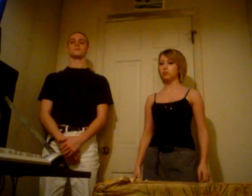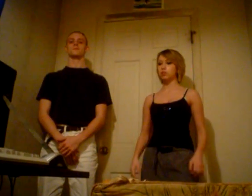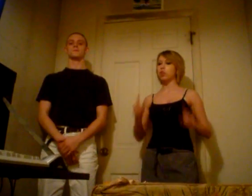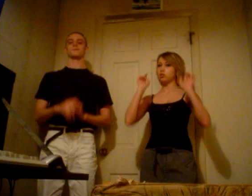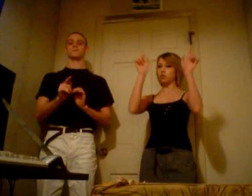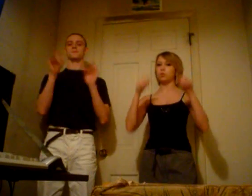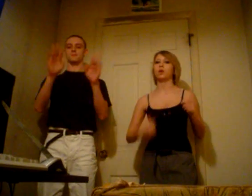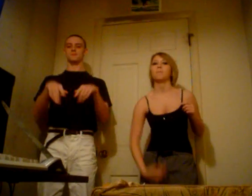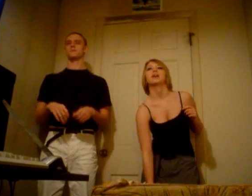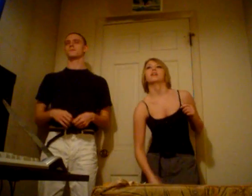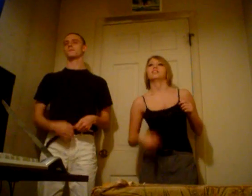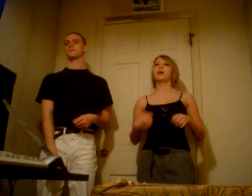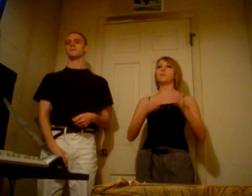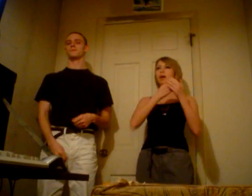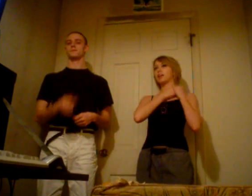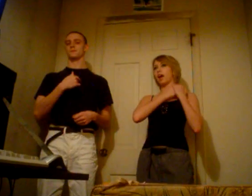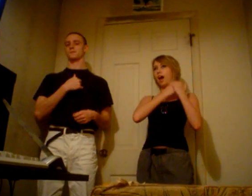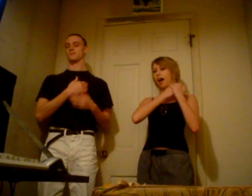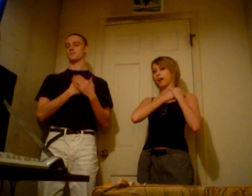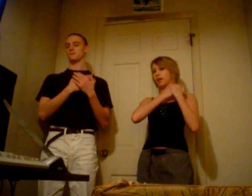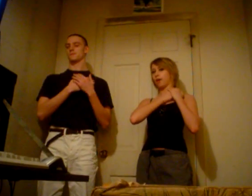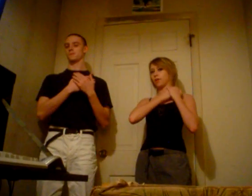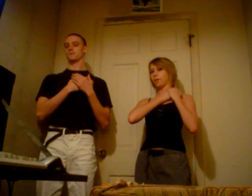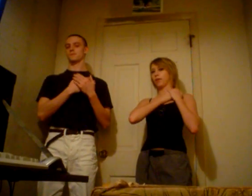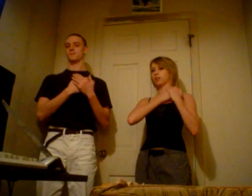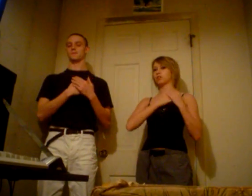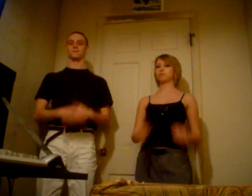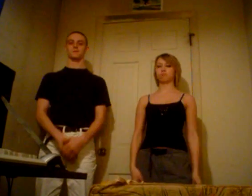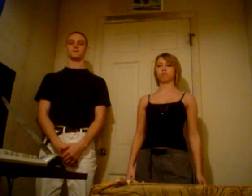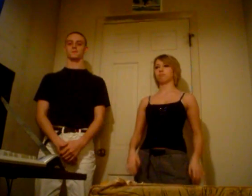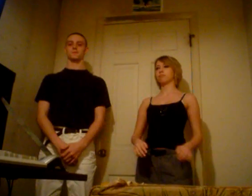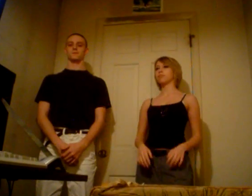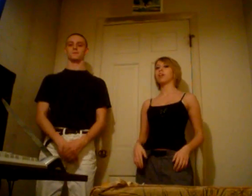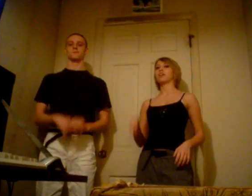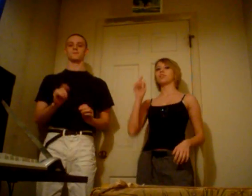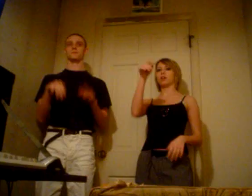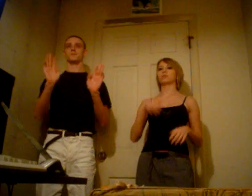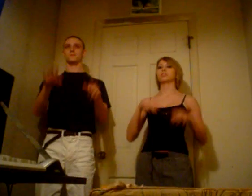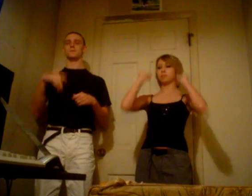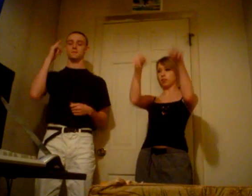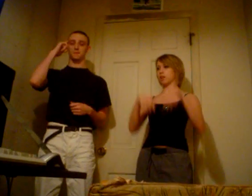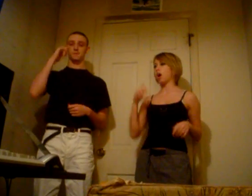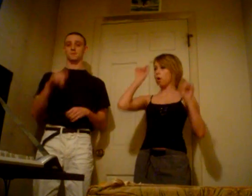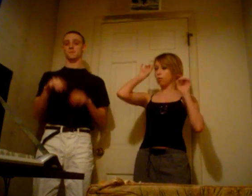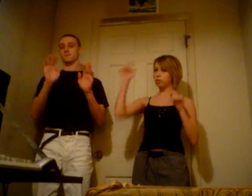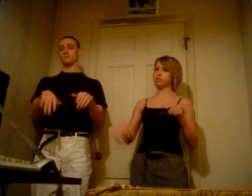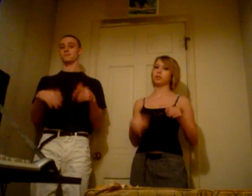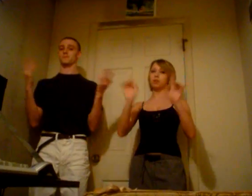Well you couldn't be that man I adore You don't seem to know, you seem to